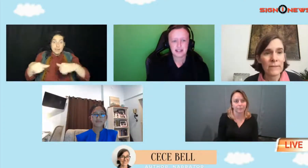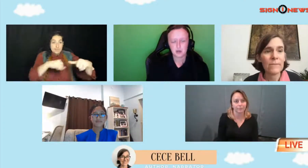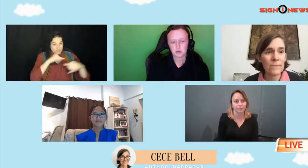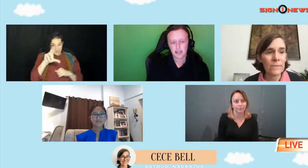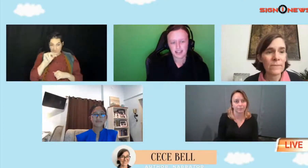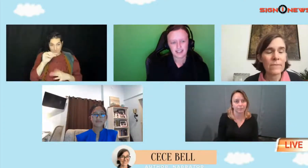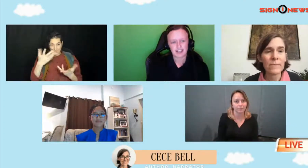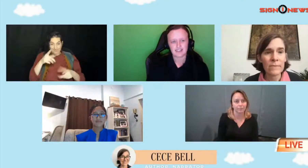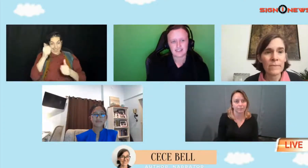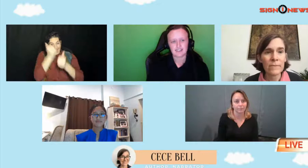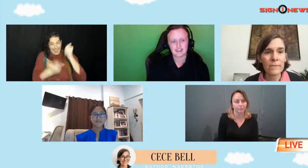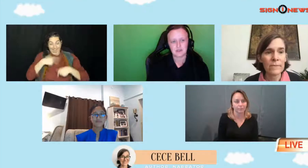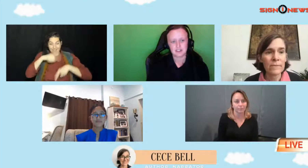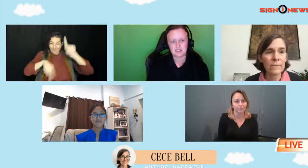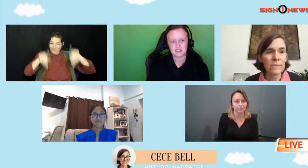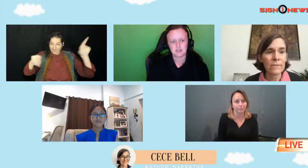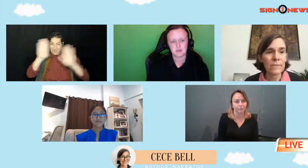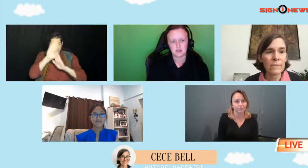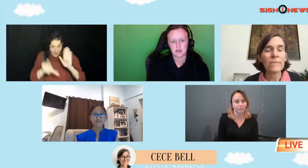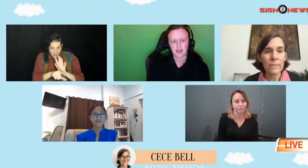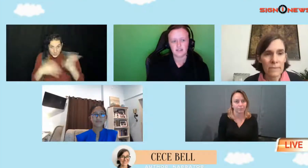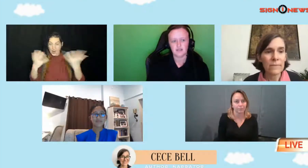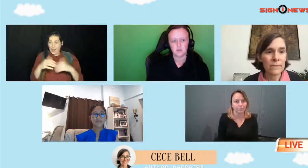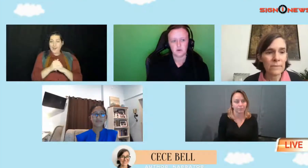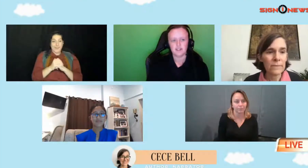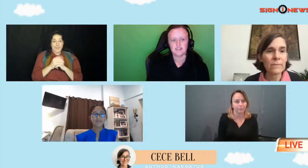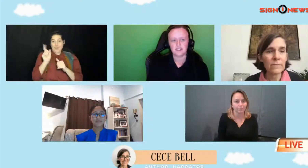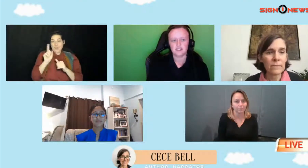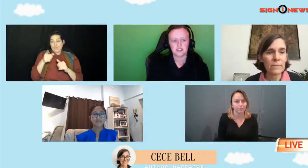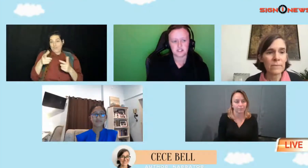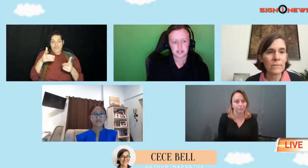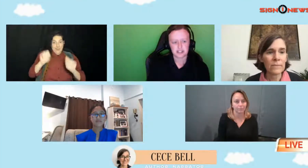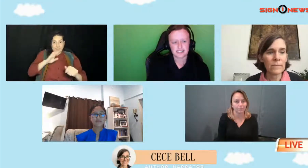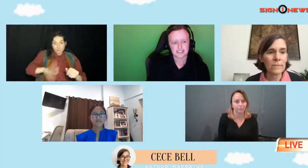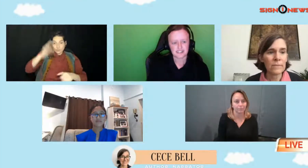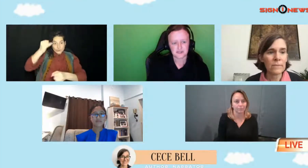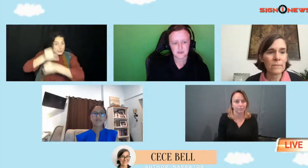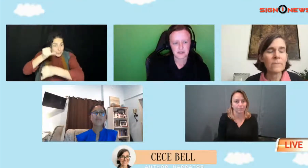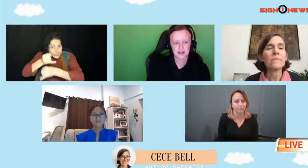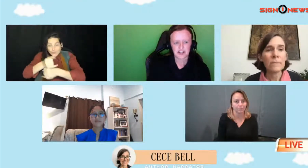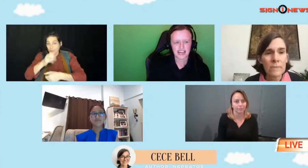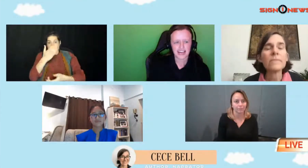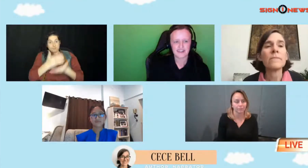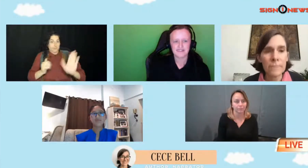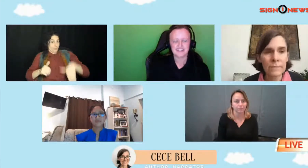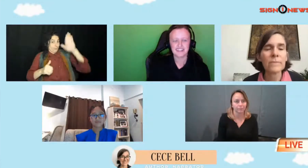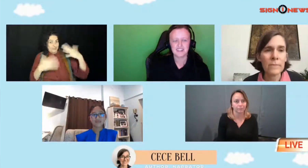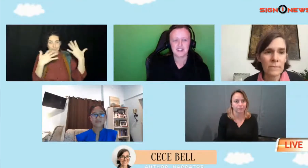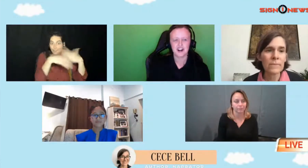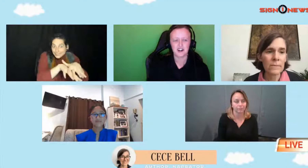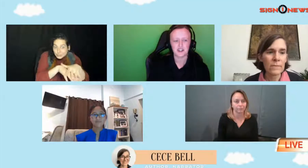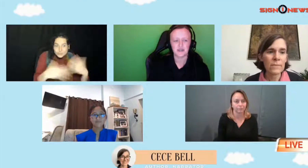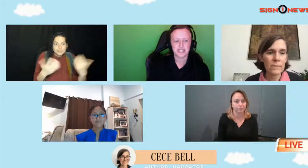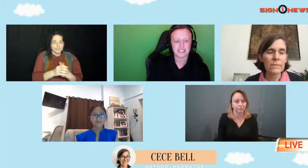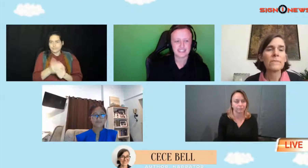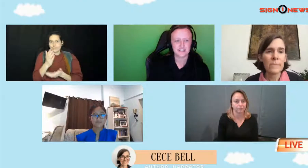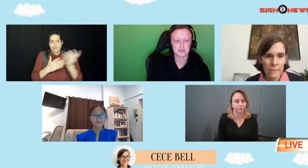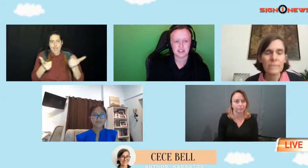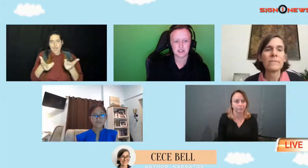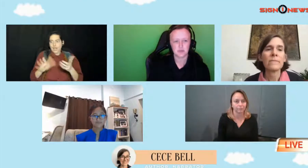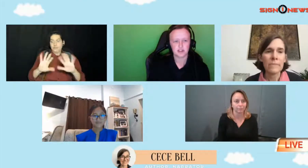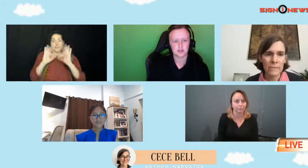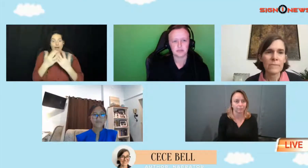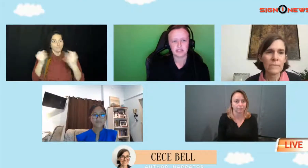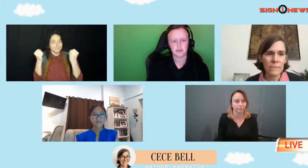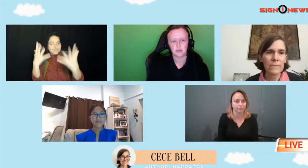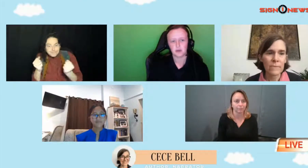But you're right. As a deaf person, we don't have one singular experience. We all have our unique